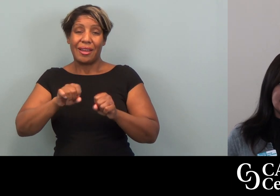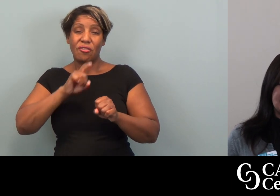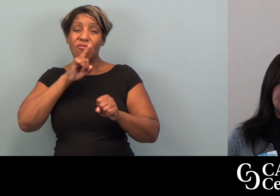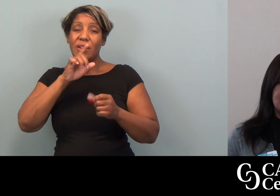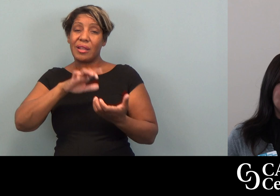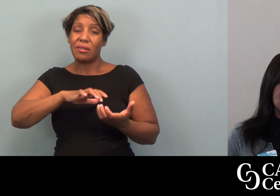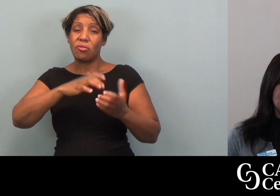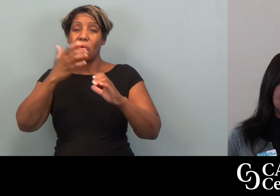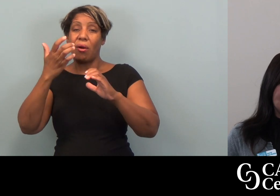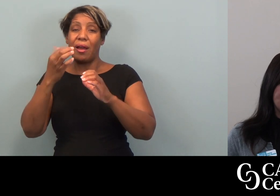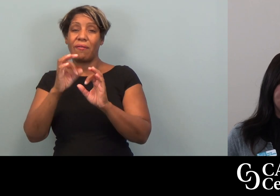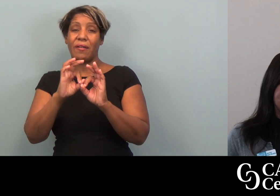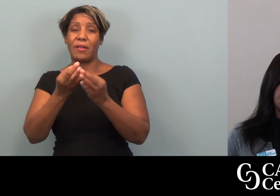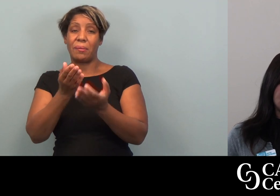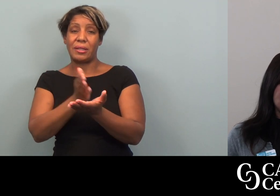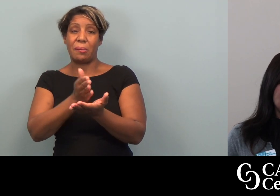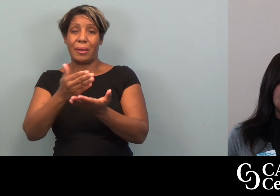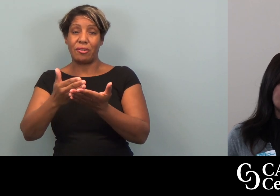completely.